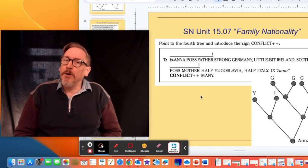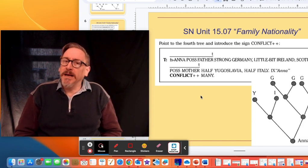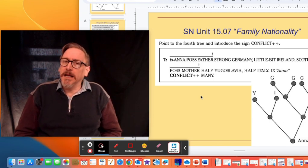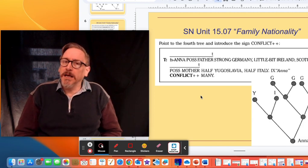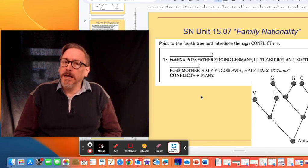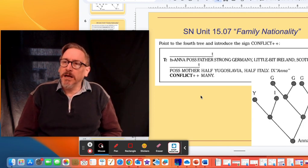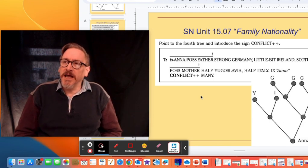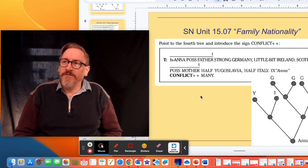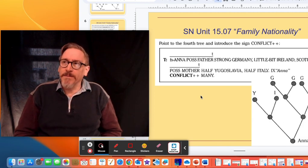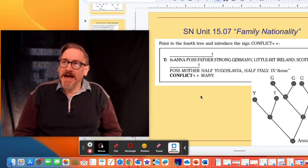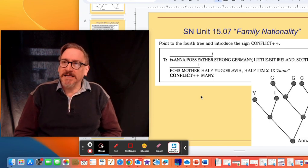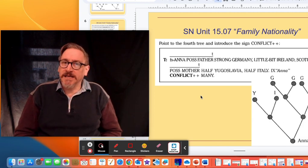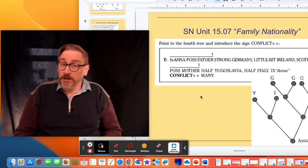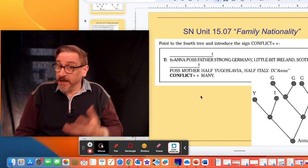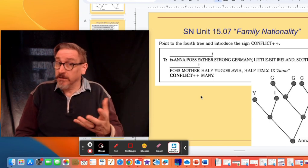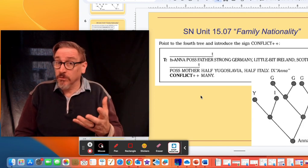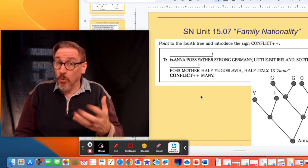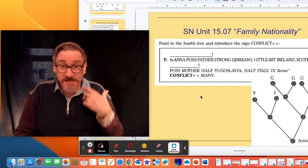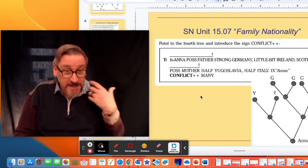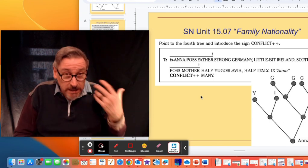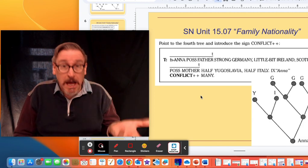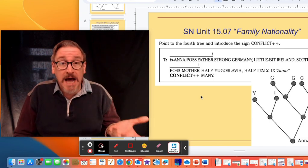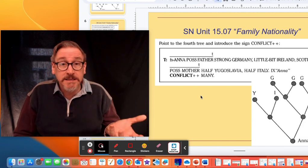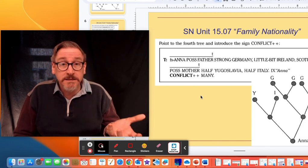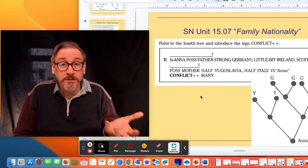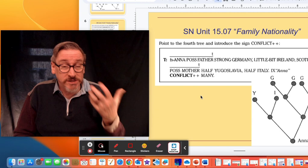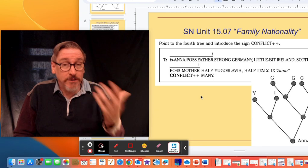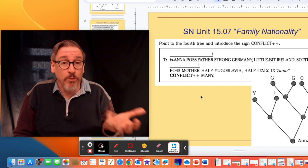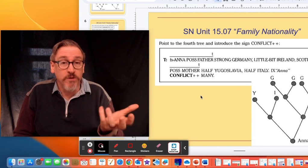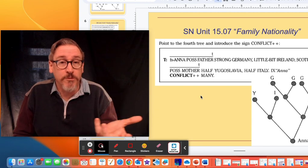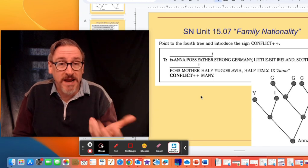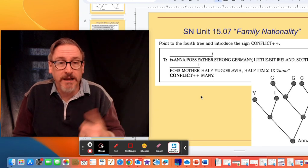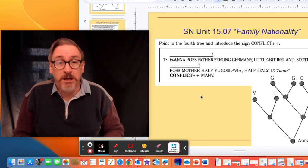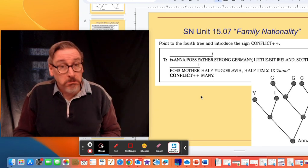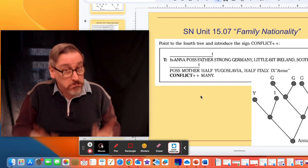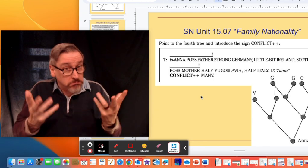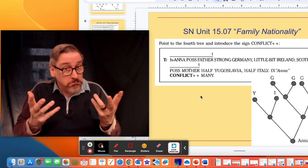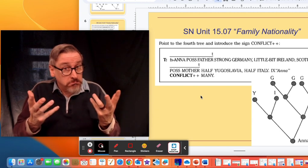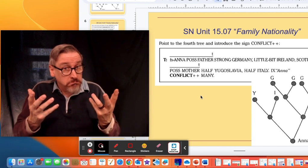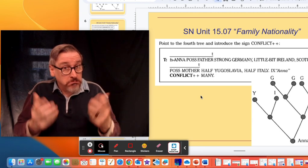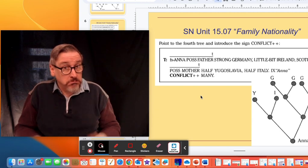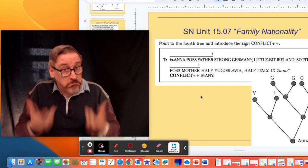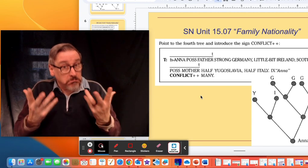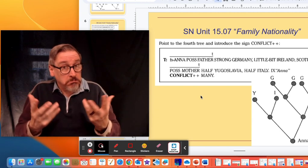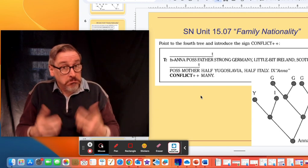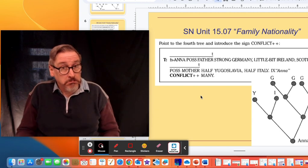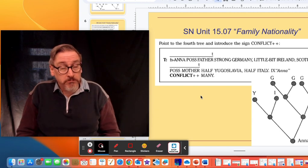how many, if I'm asking like, was it a lot? Were there many?